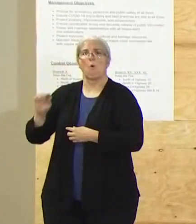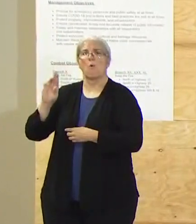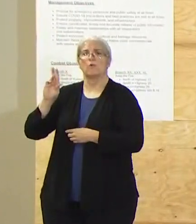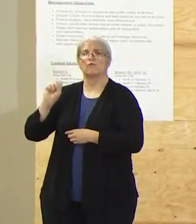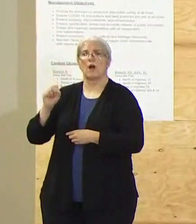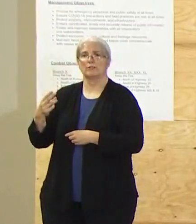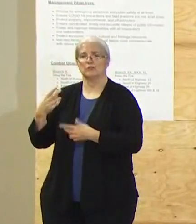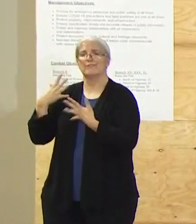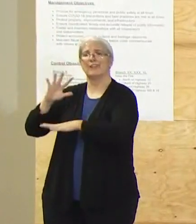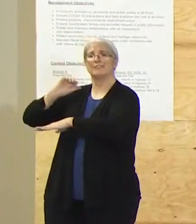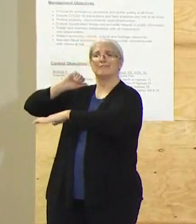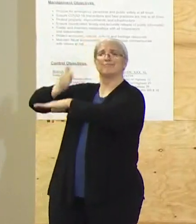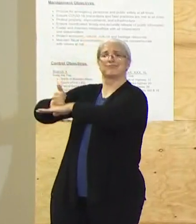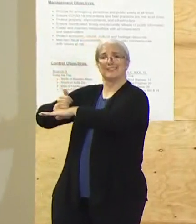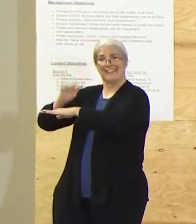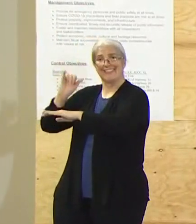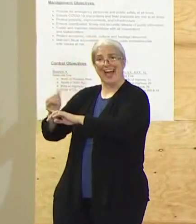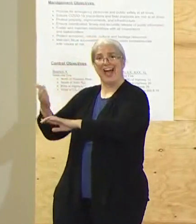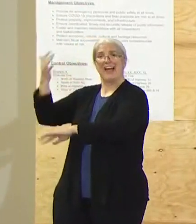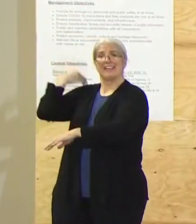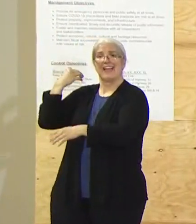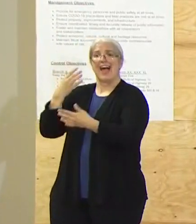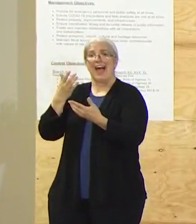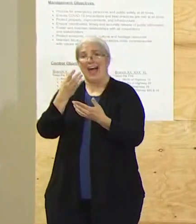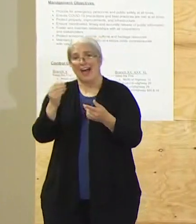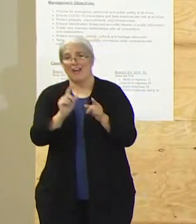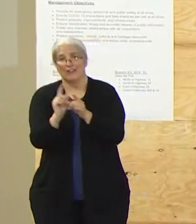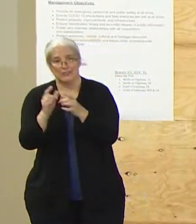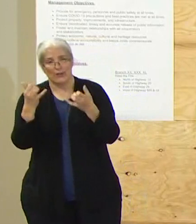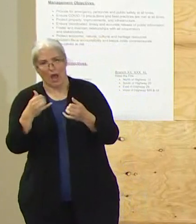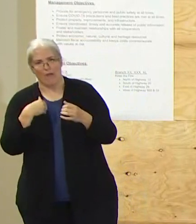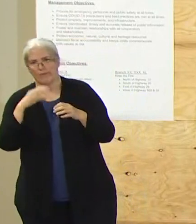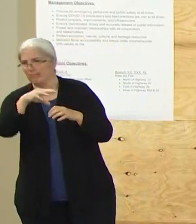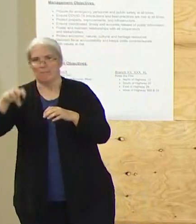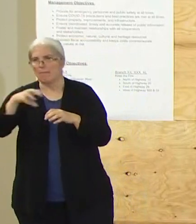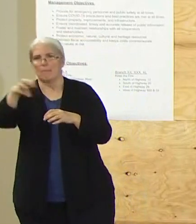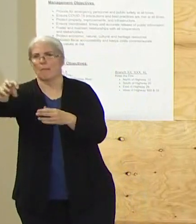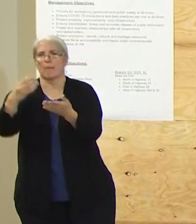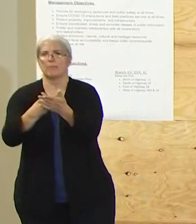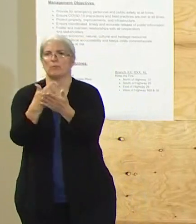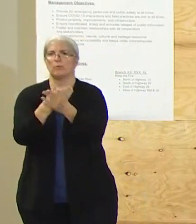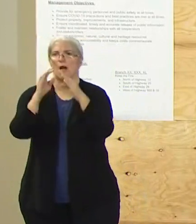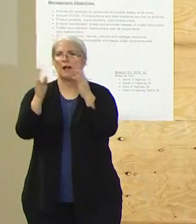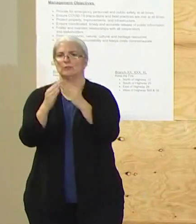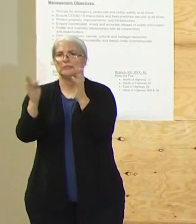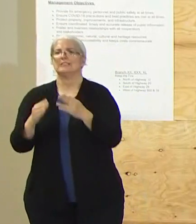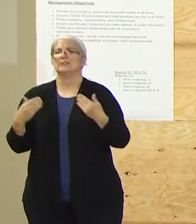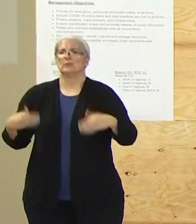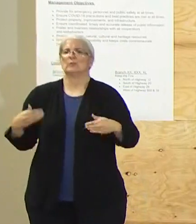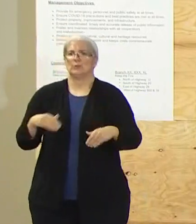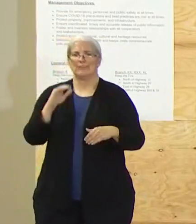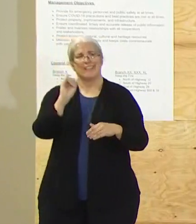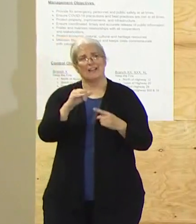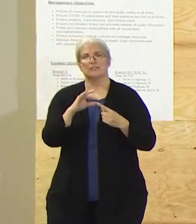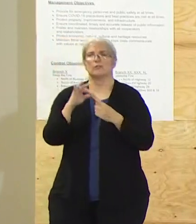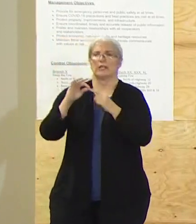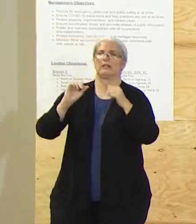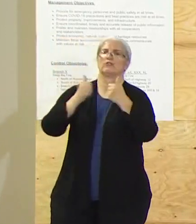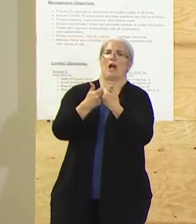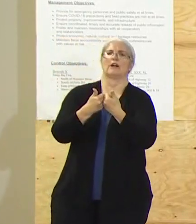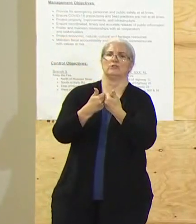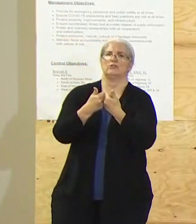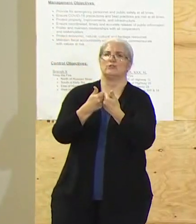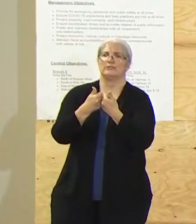are more contemporary in that mindset. And so this is a unique challenge, particularly in western states, not just the state of